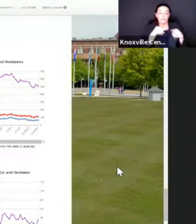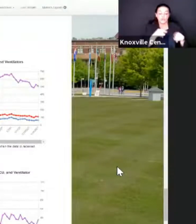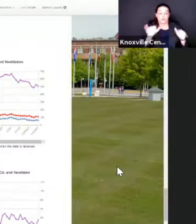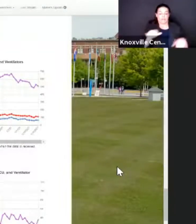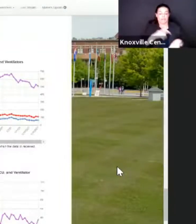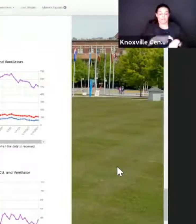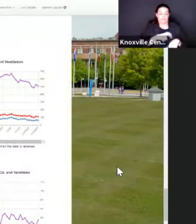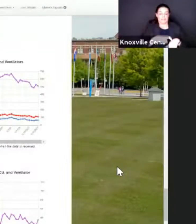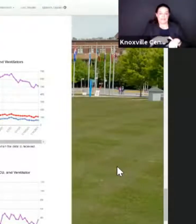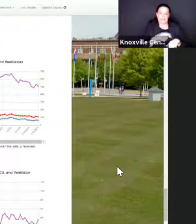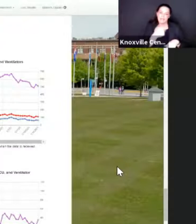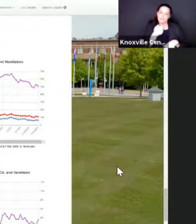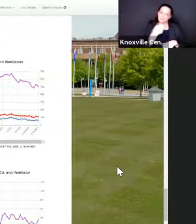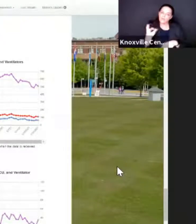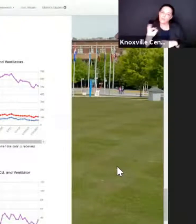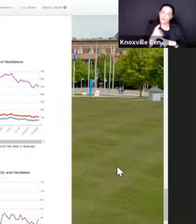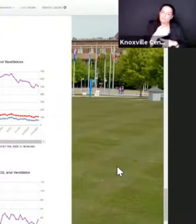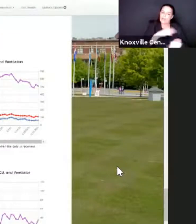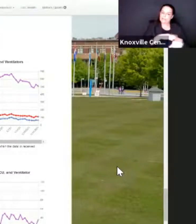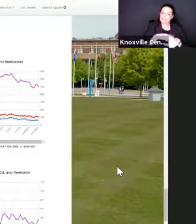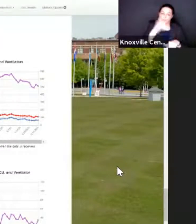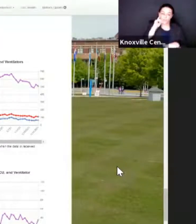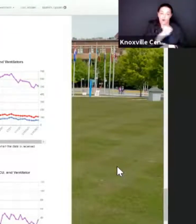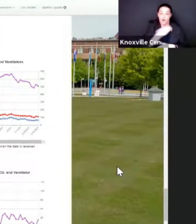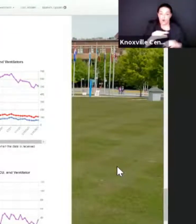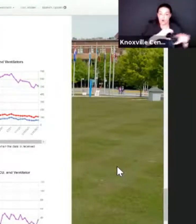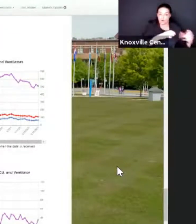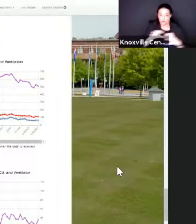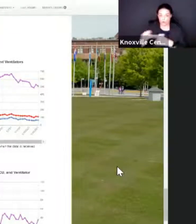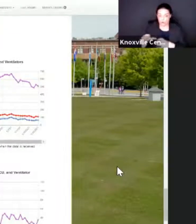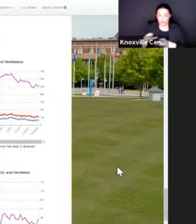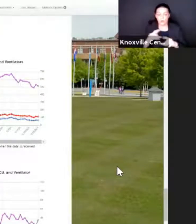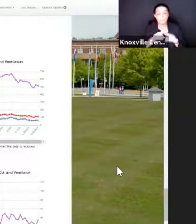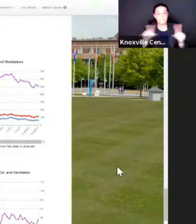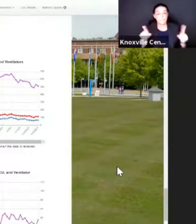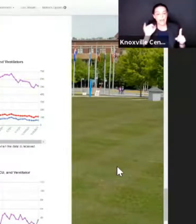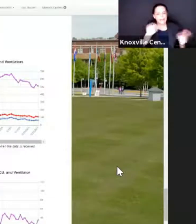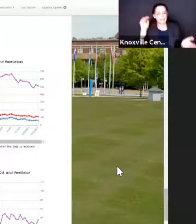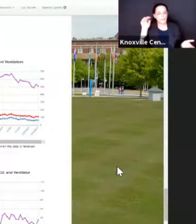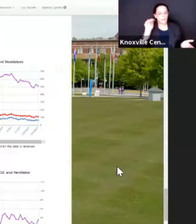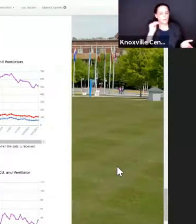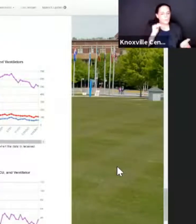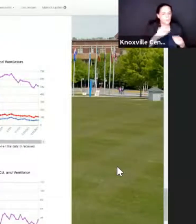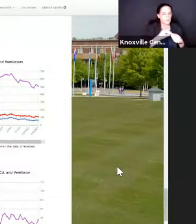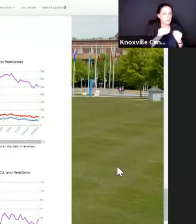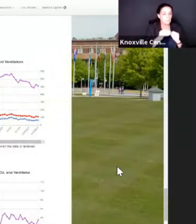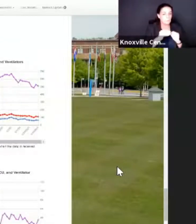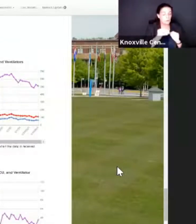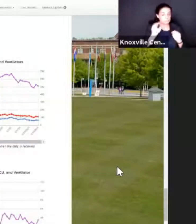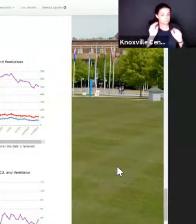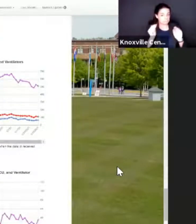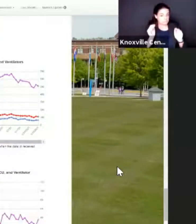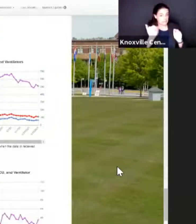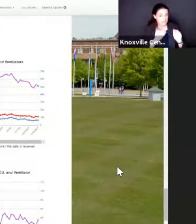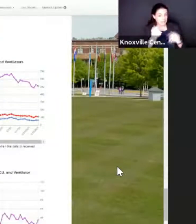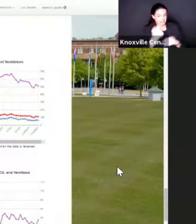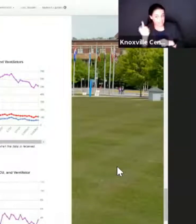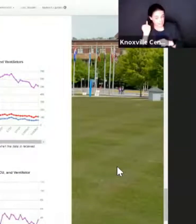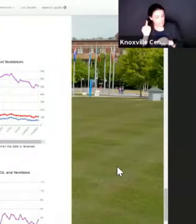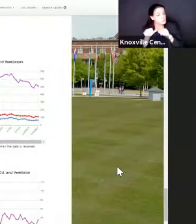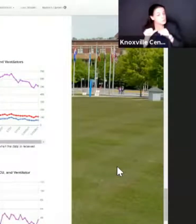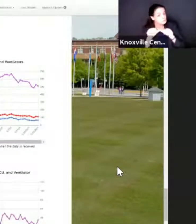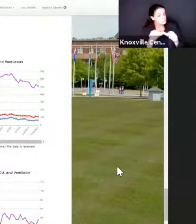there were flags detected for all categories. However, the downward trend we spoke about last week has continued this week. This